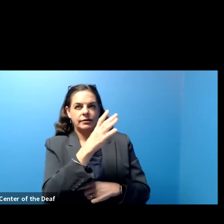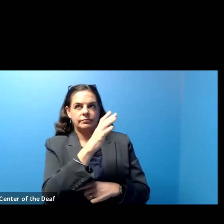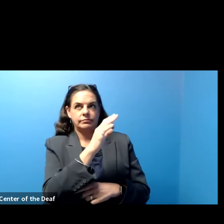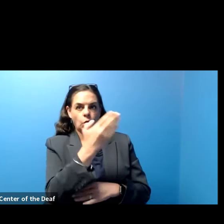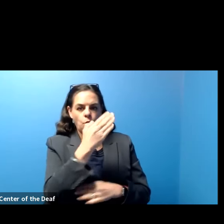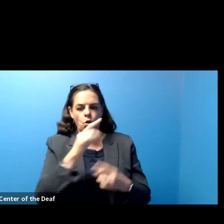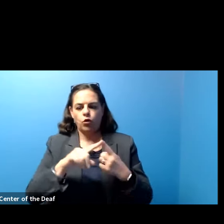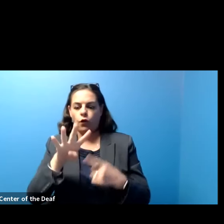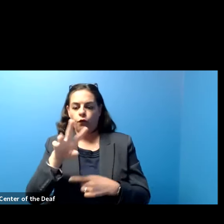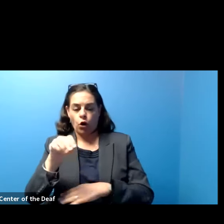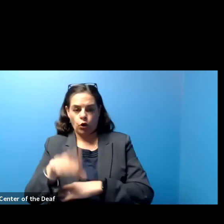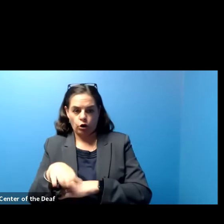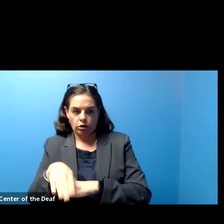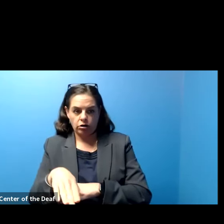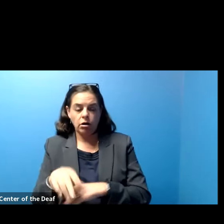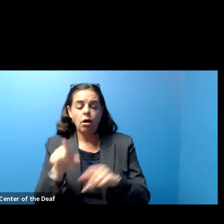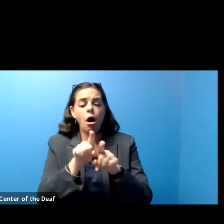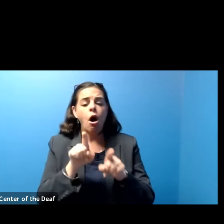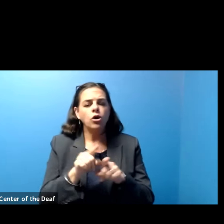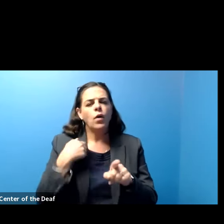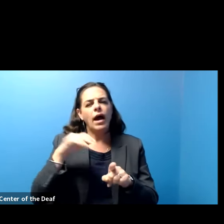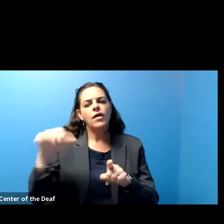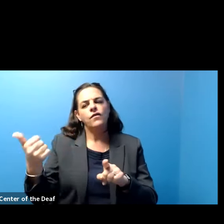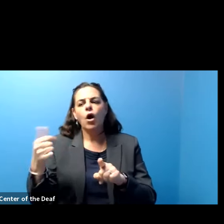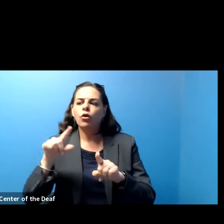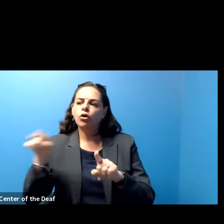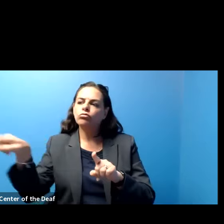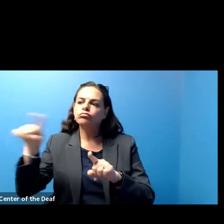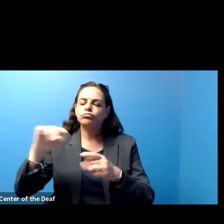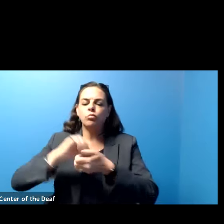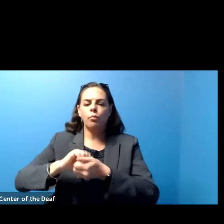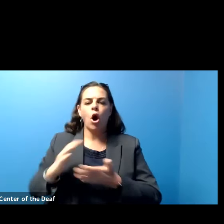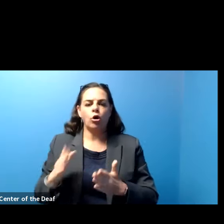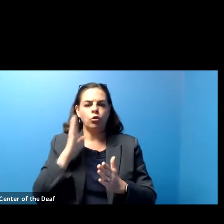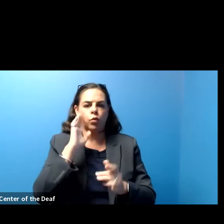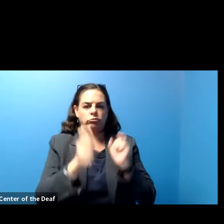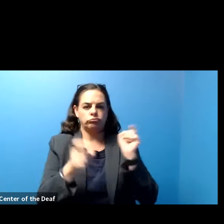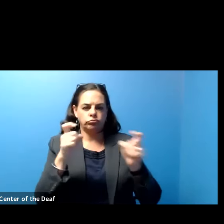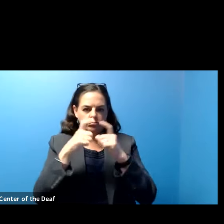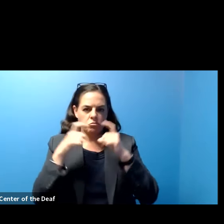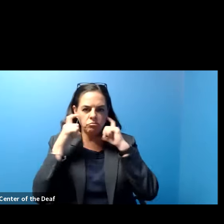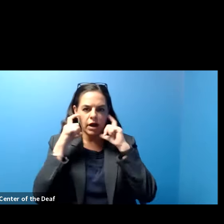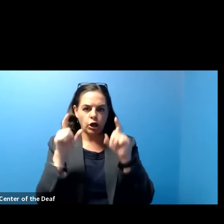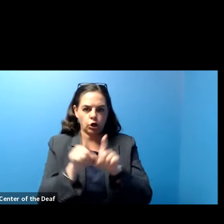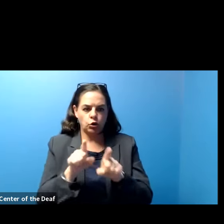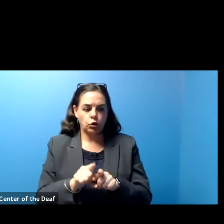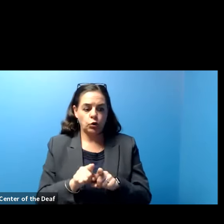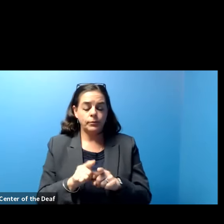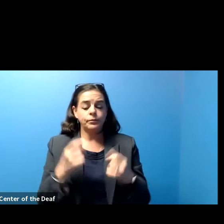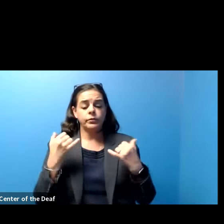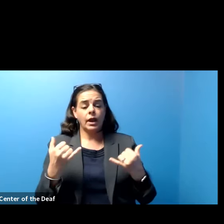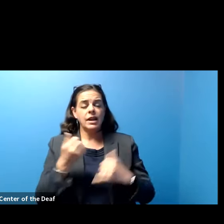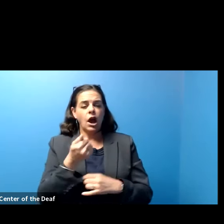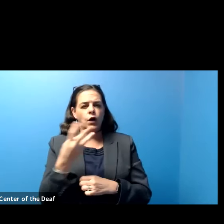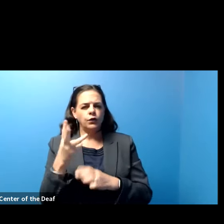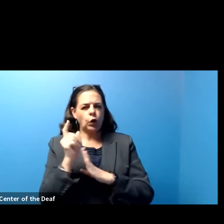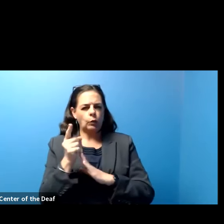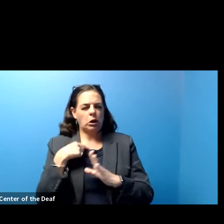some community partners who are distributing masks as well. Now I want to spend just a few minutes talking about the reopening plan.